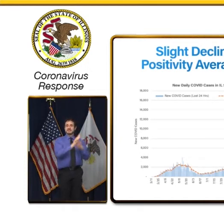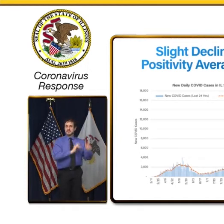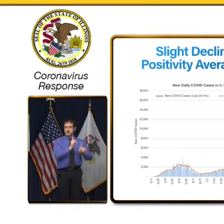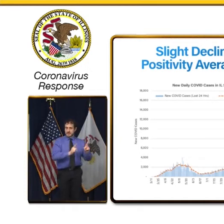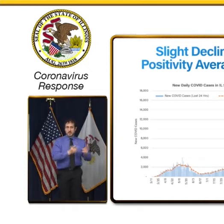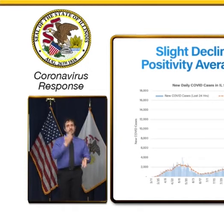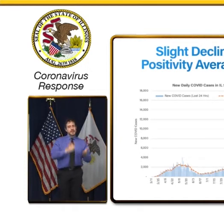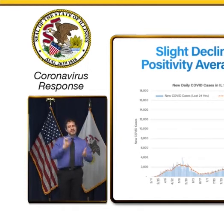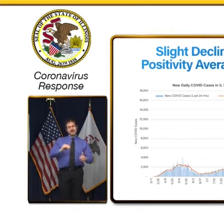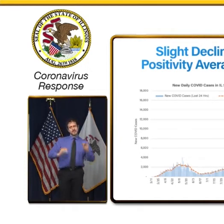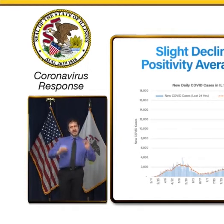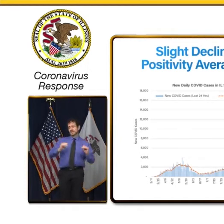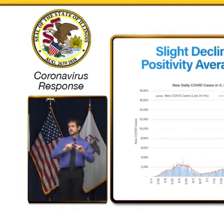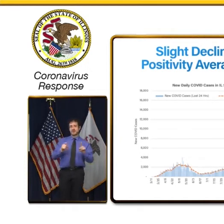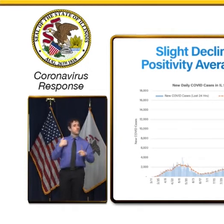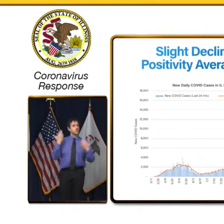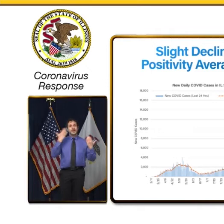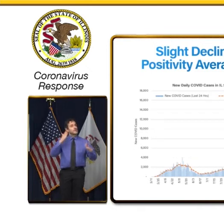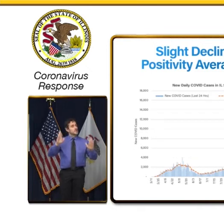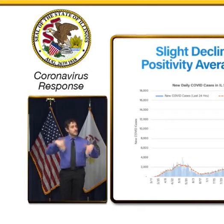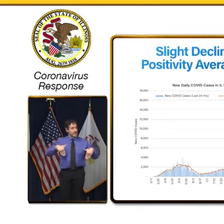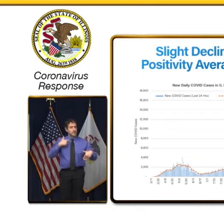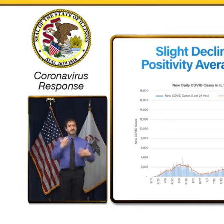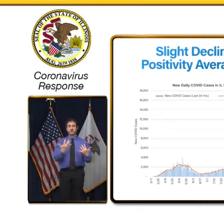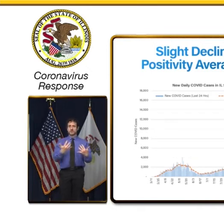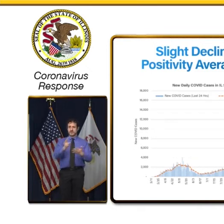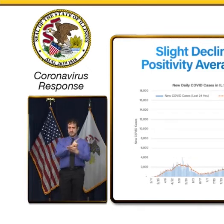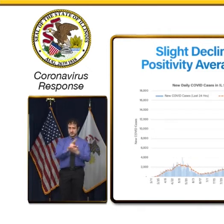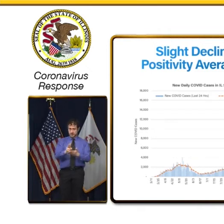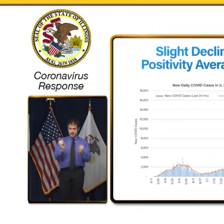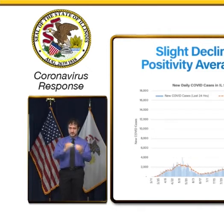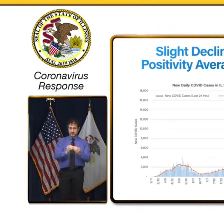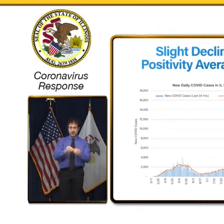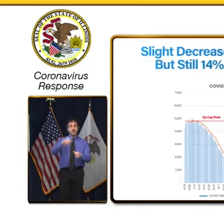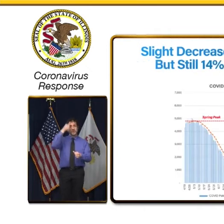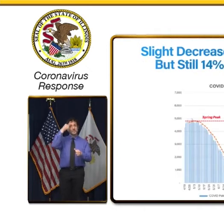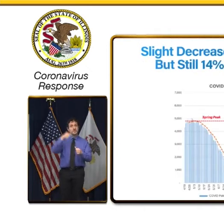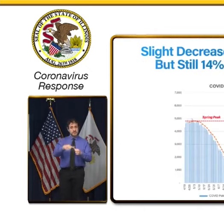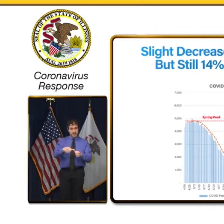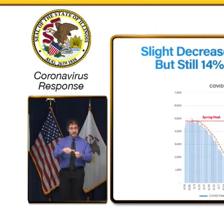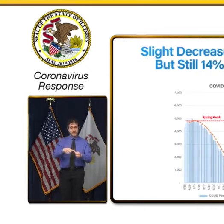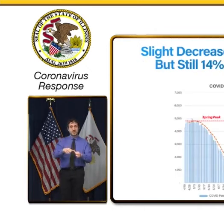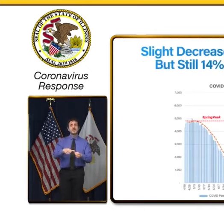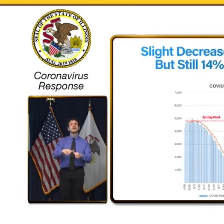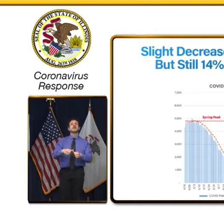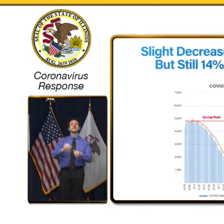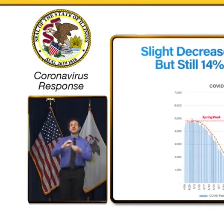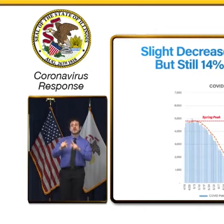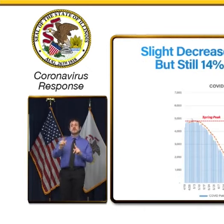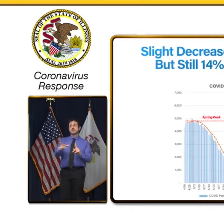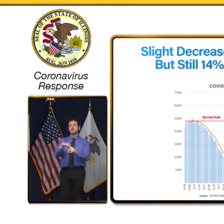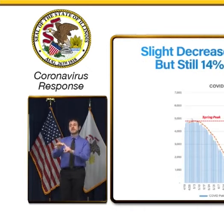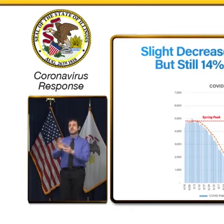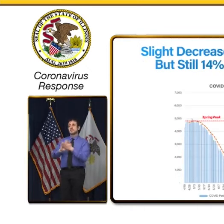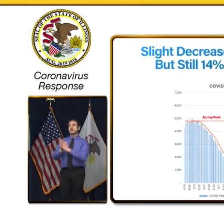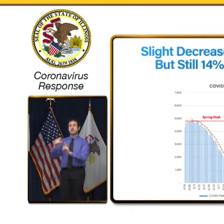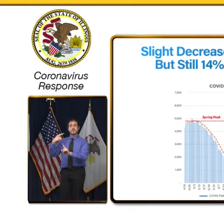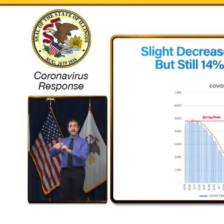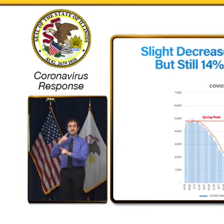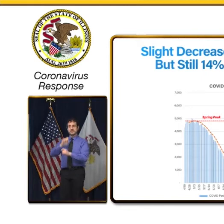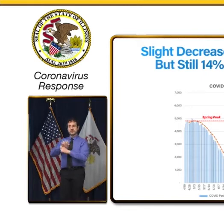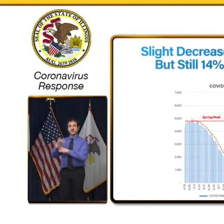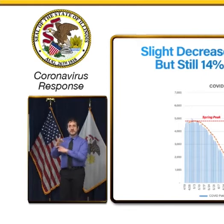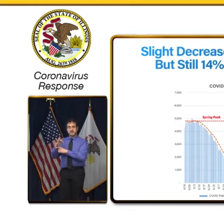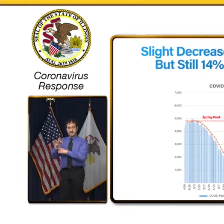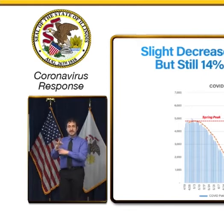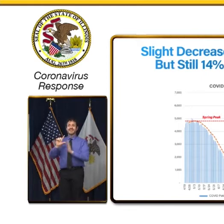weeks. As you know, COVID hospitalizations lag cases reported. In the most recent week, we've started